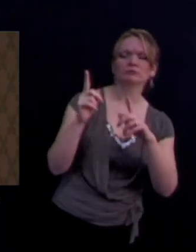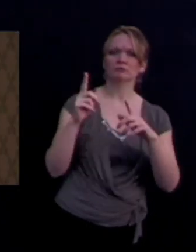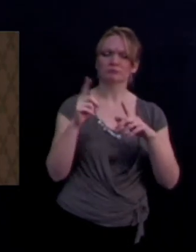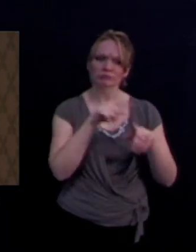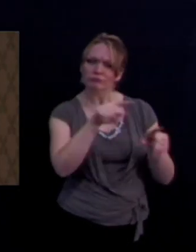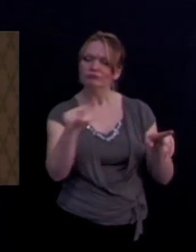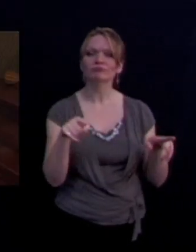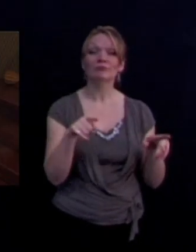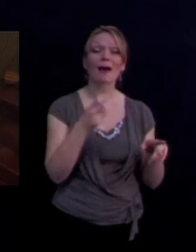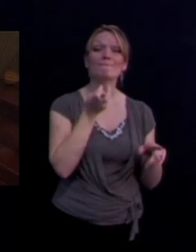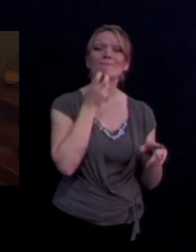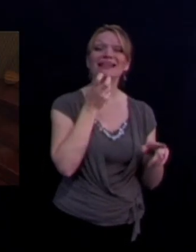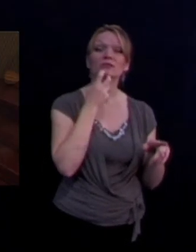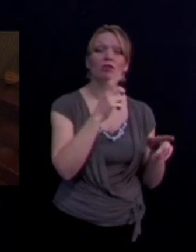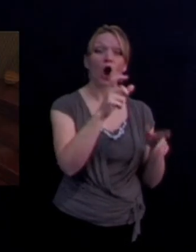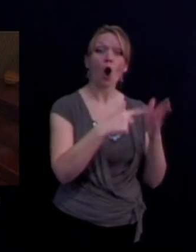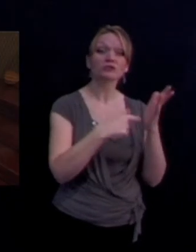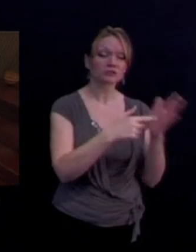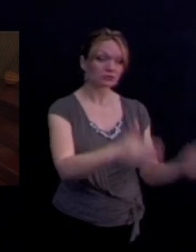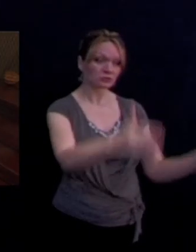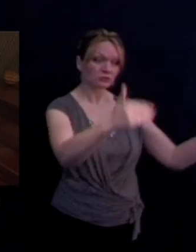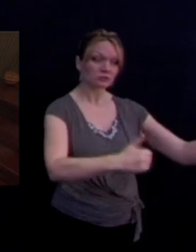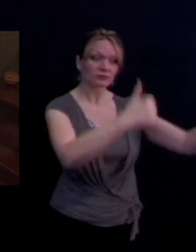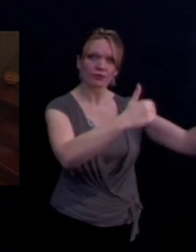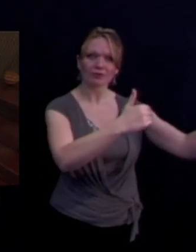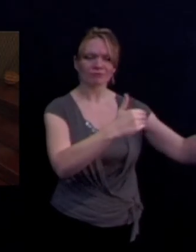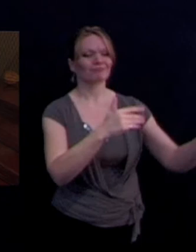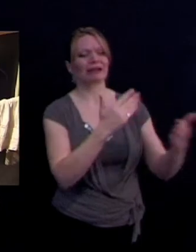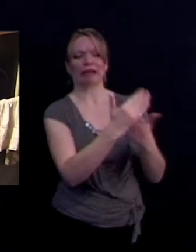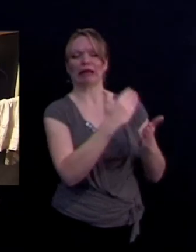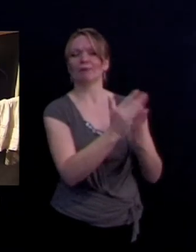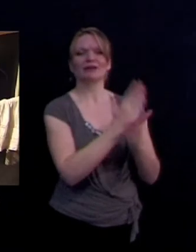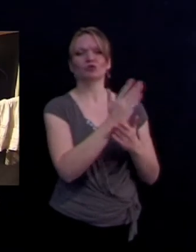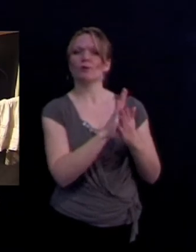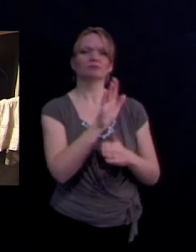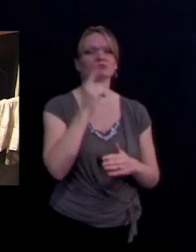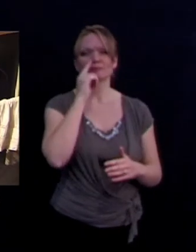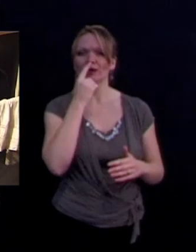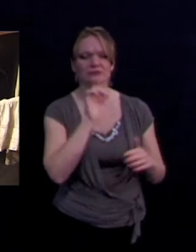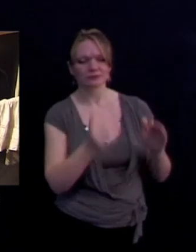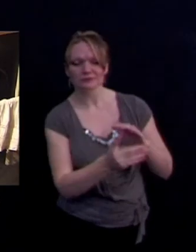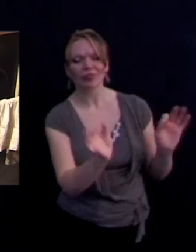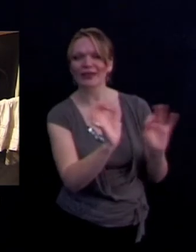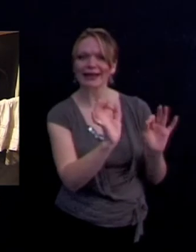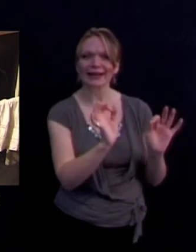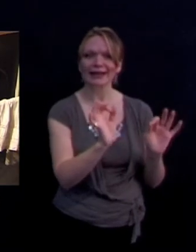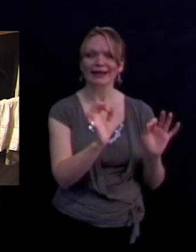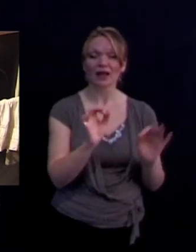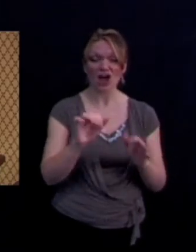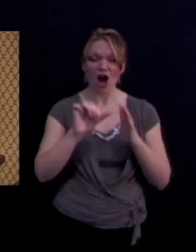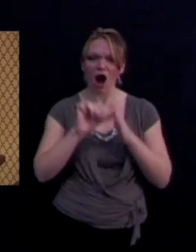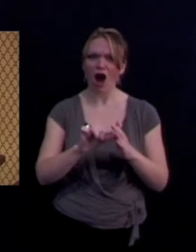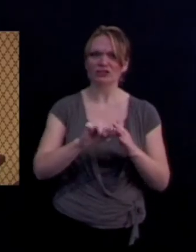represented. The metal cot was more hygienic, as it couldn't harbour vermin. The tall back chair made children sit up straight,